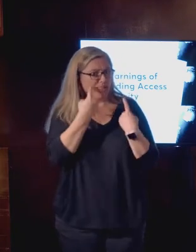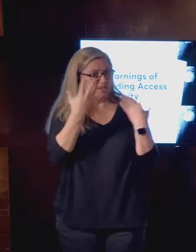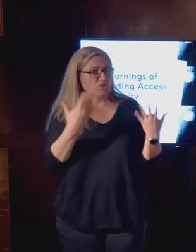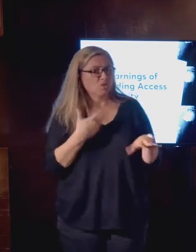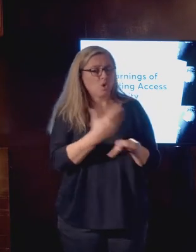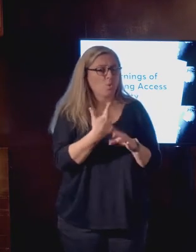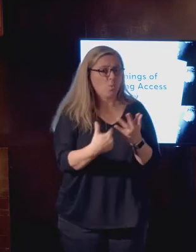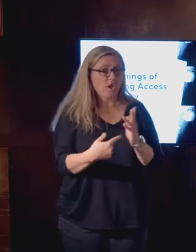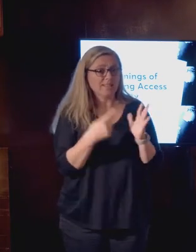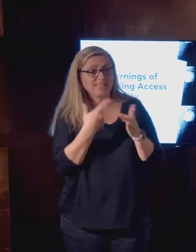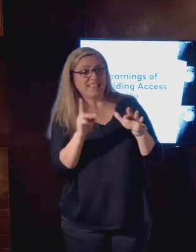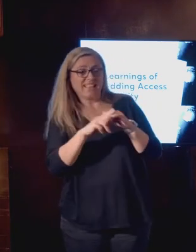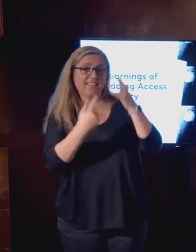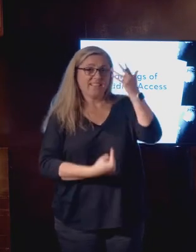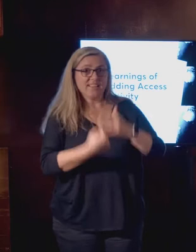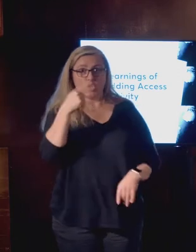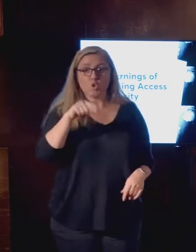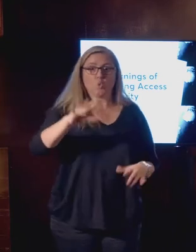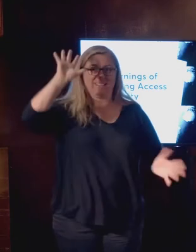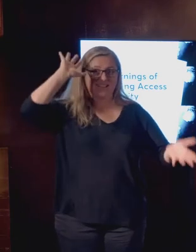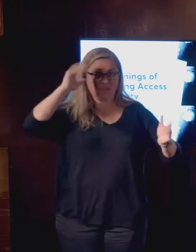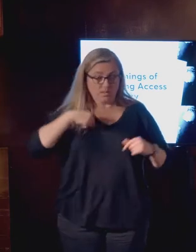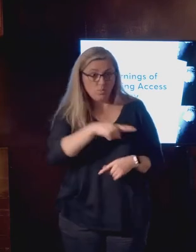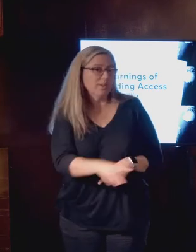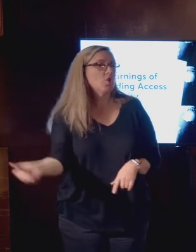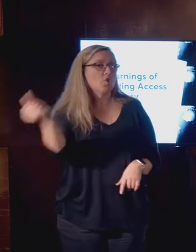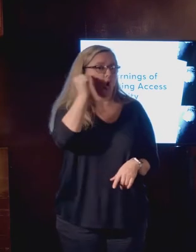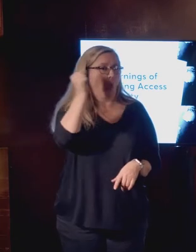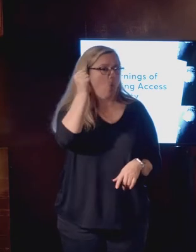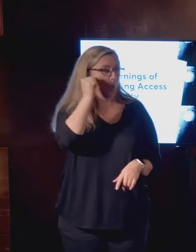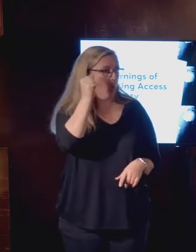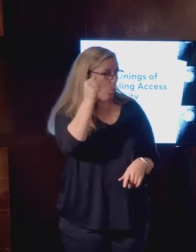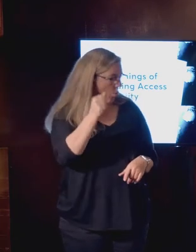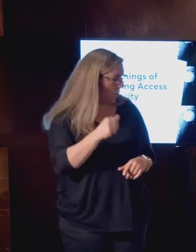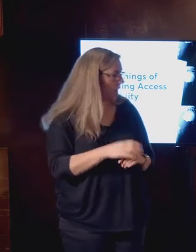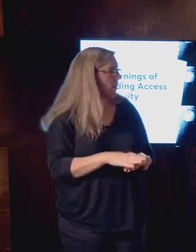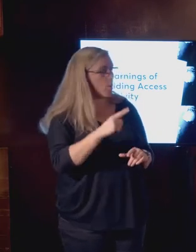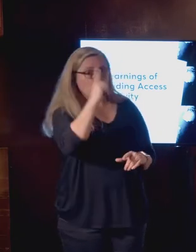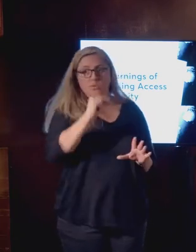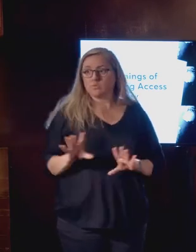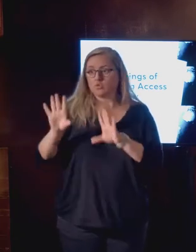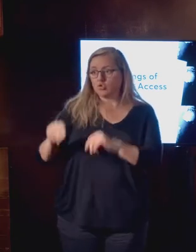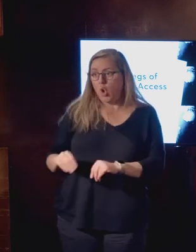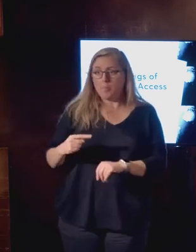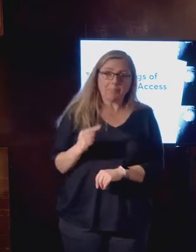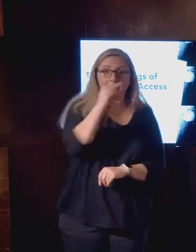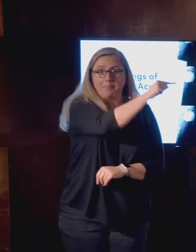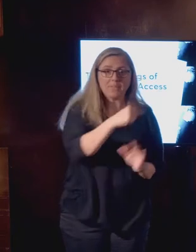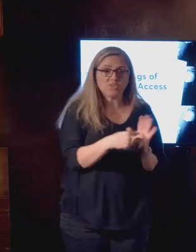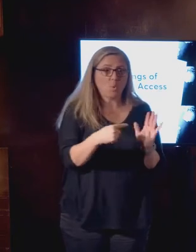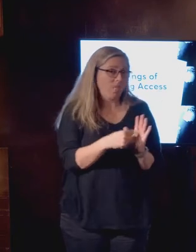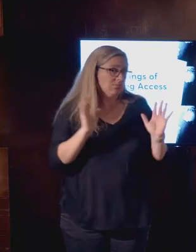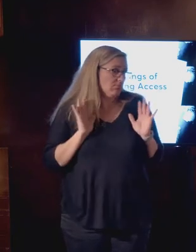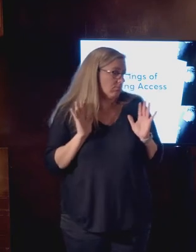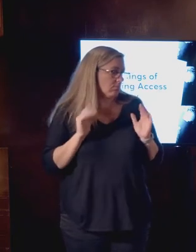bit where we're like, if this happens, you do this gesture, and then we just had this moment in the show that we could stop the show and she'd go to the toilet. Like,